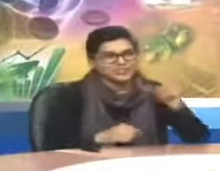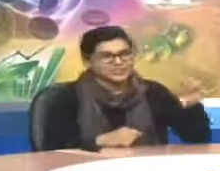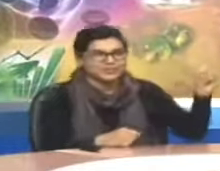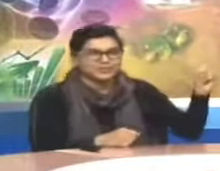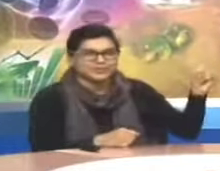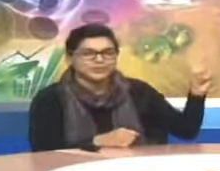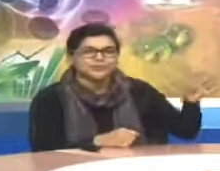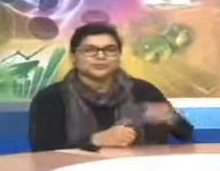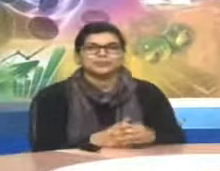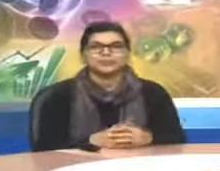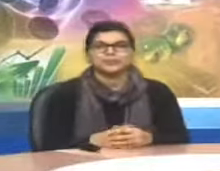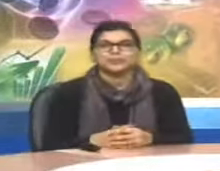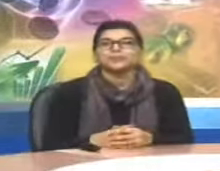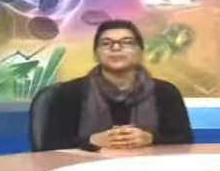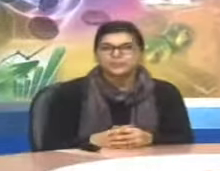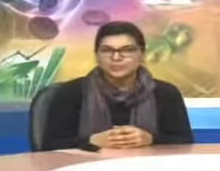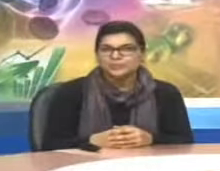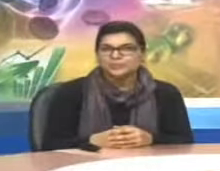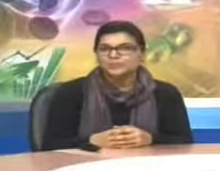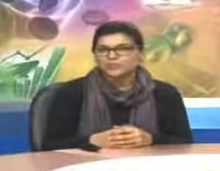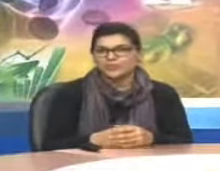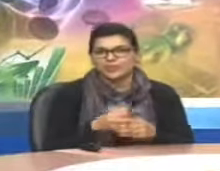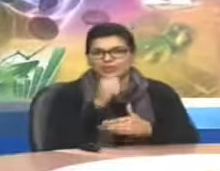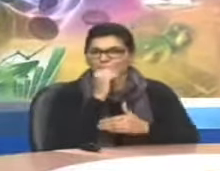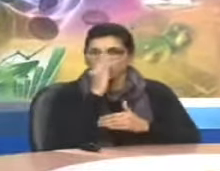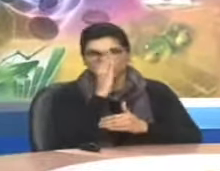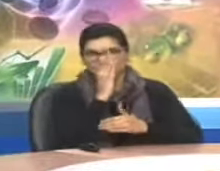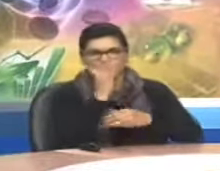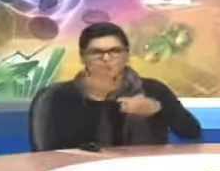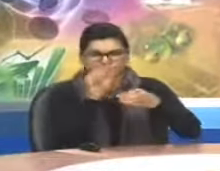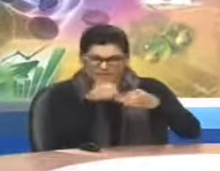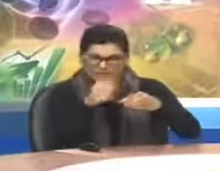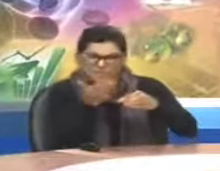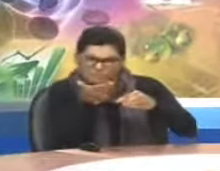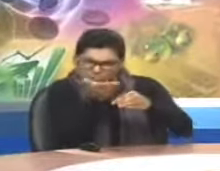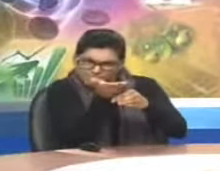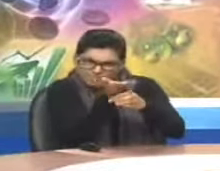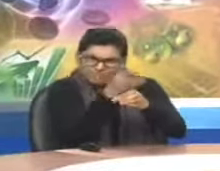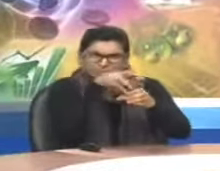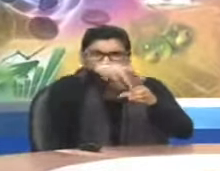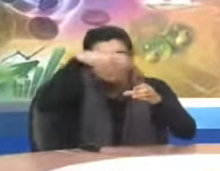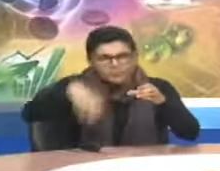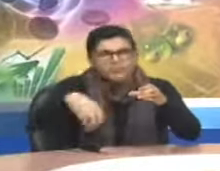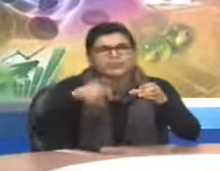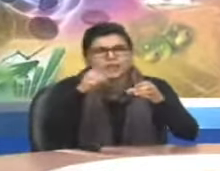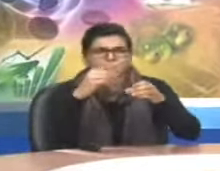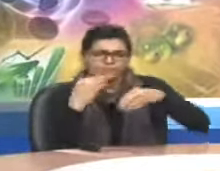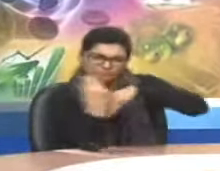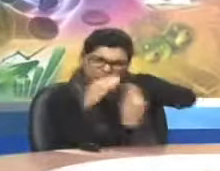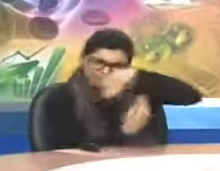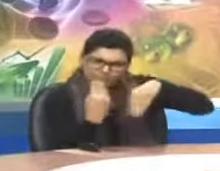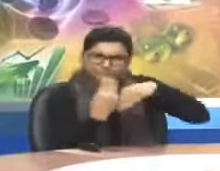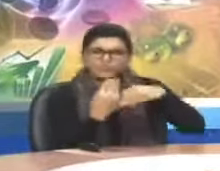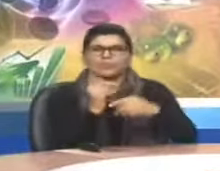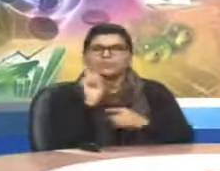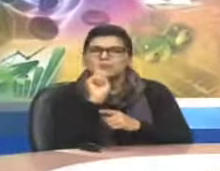can throw them, also we can use them. You can see the bottles, different ways